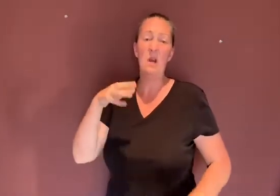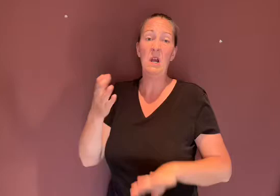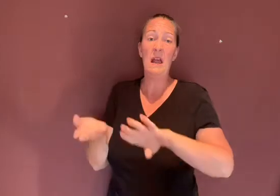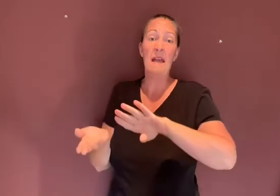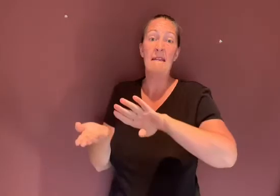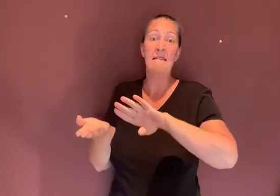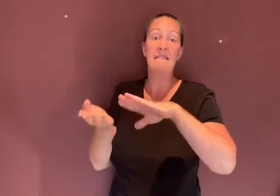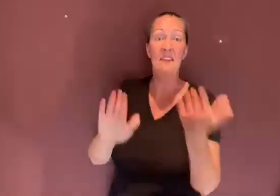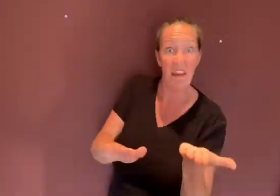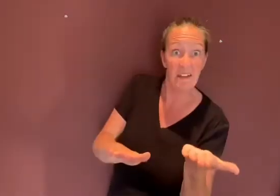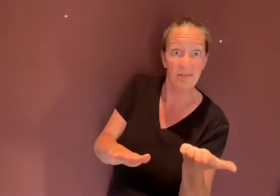were dead.